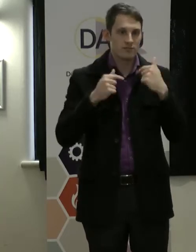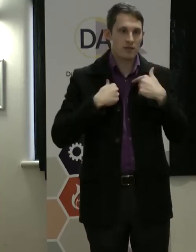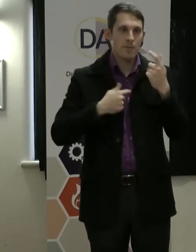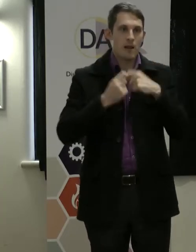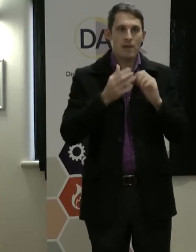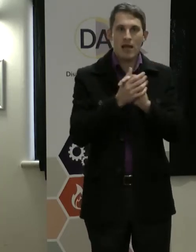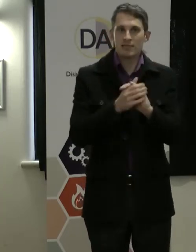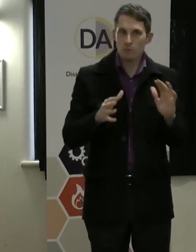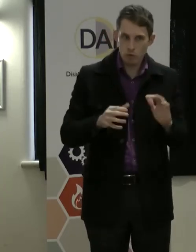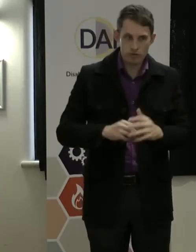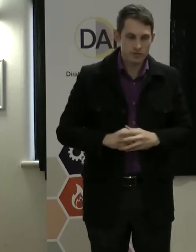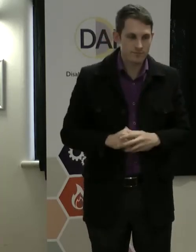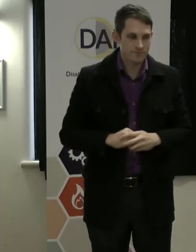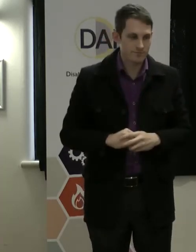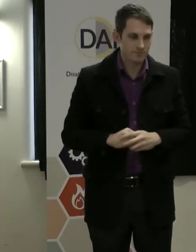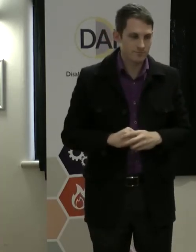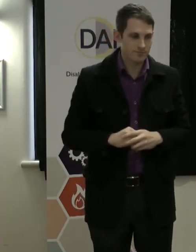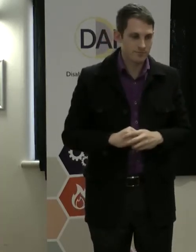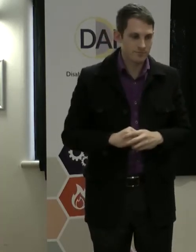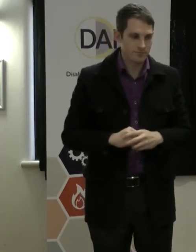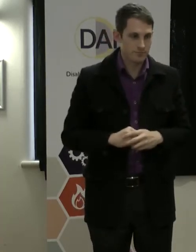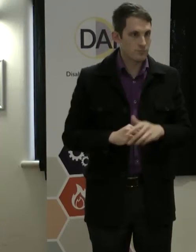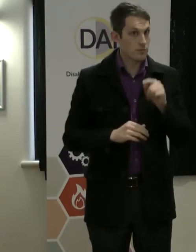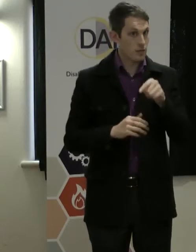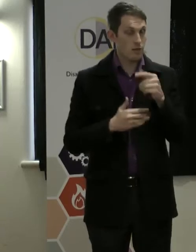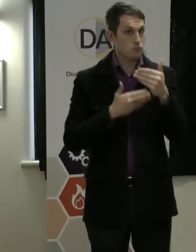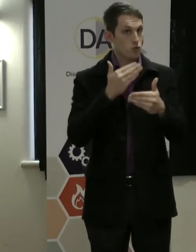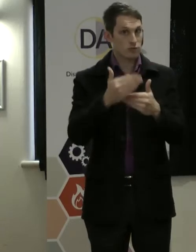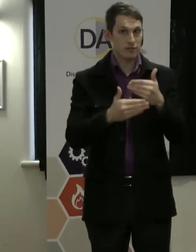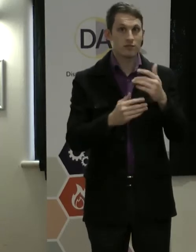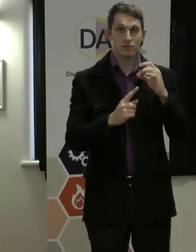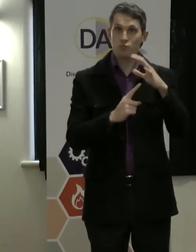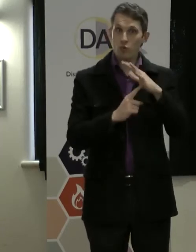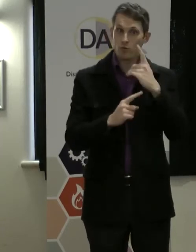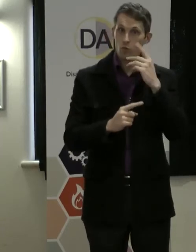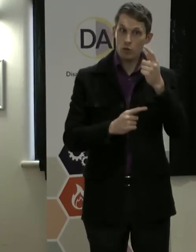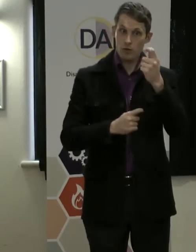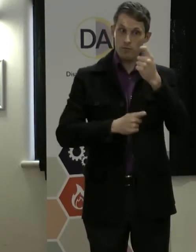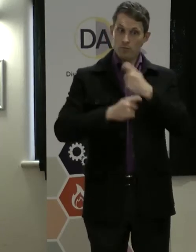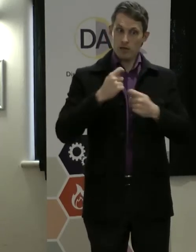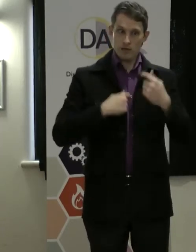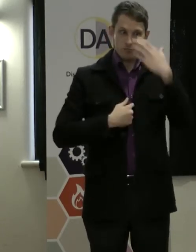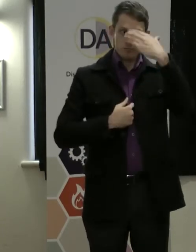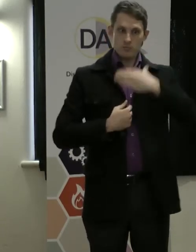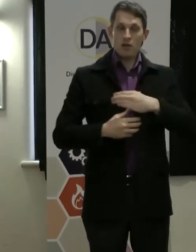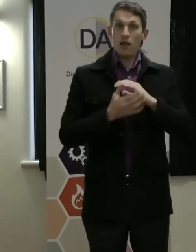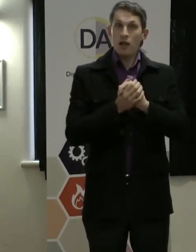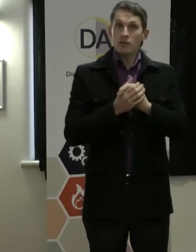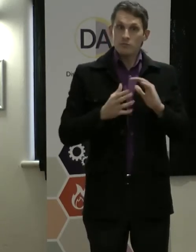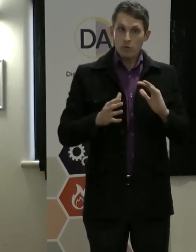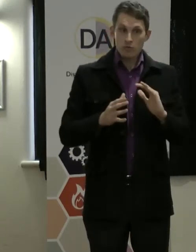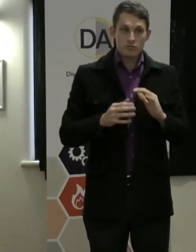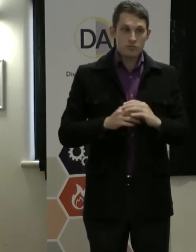expert. And that's really important, because in becoming the expert, then really what happens is, because no